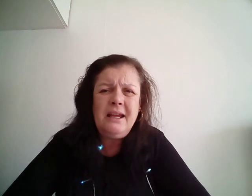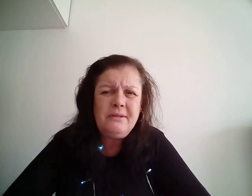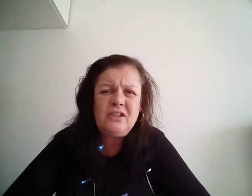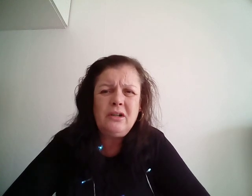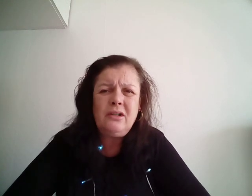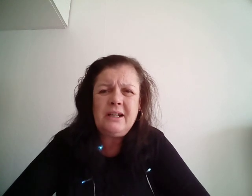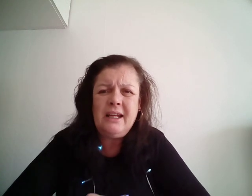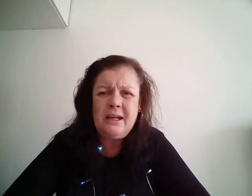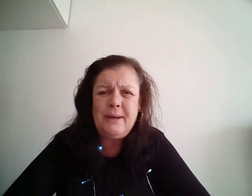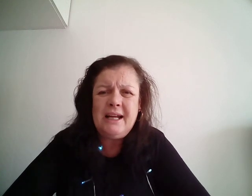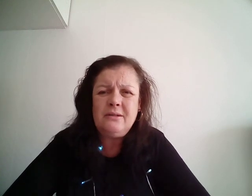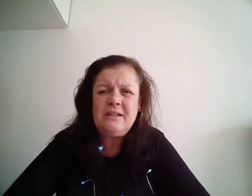was talking about